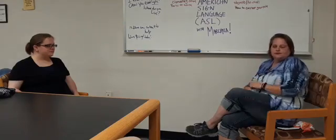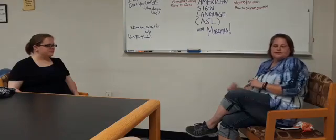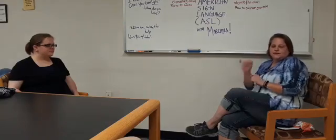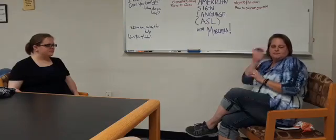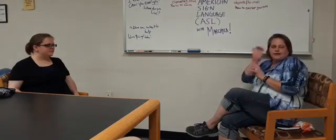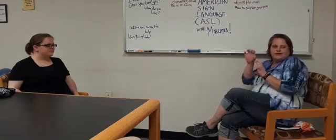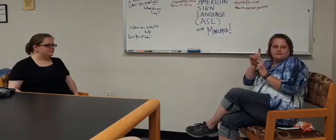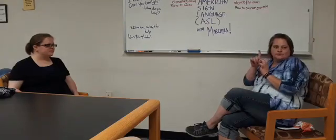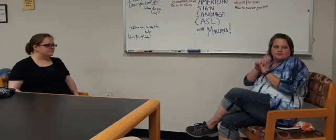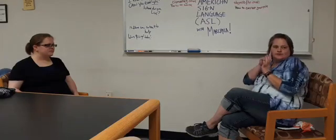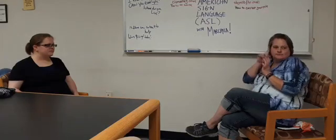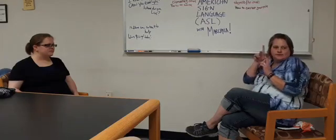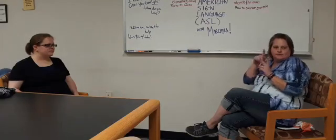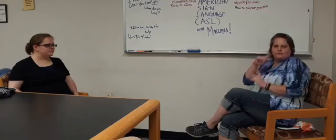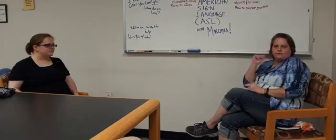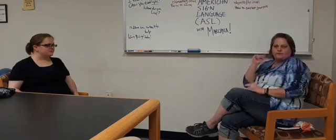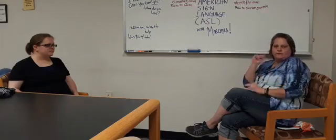same idea with the deaf people.